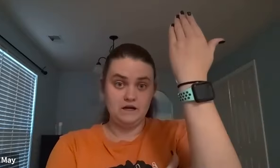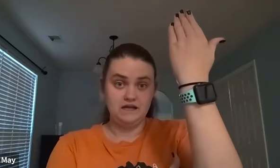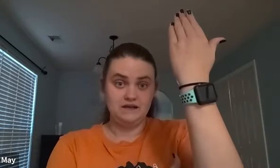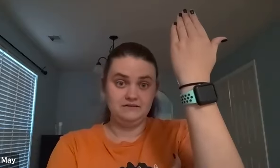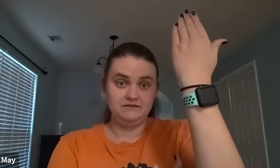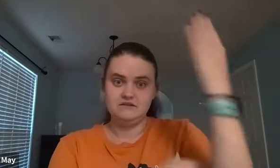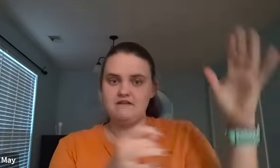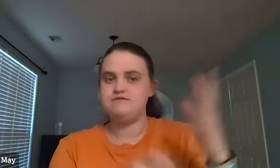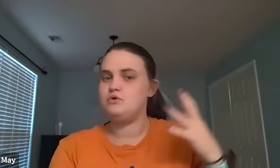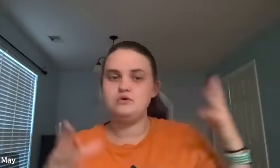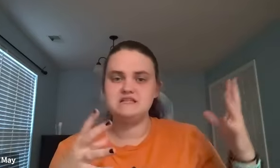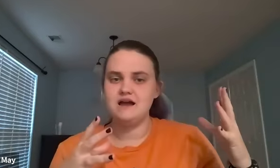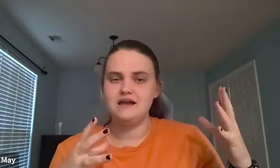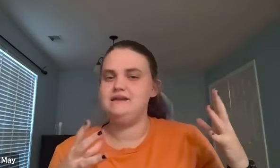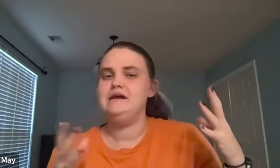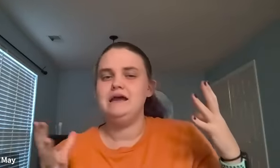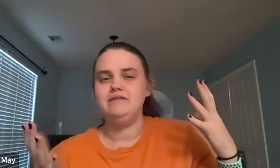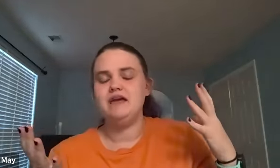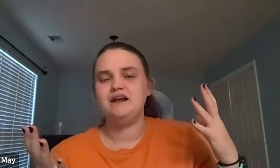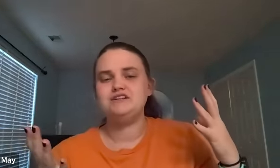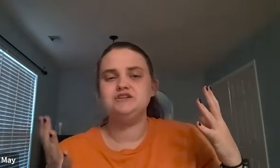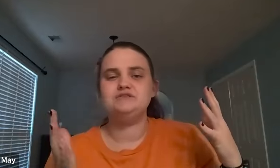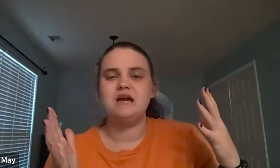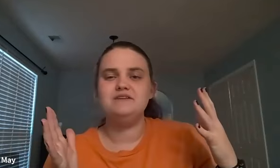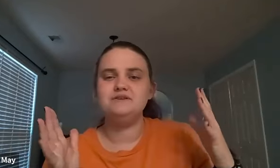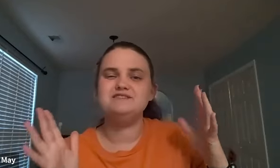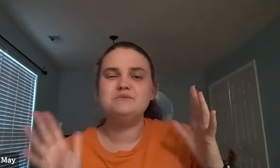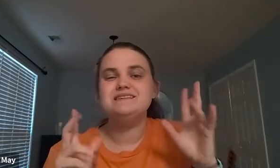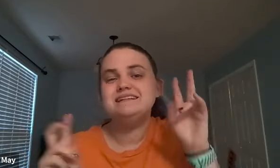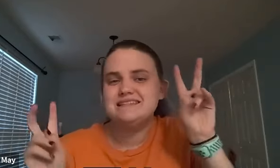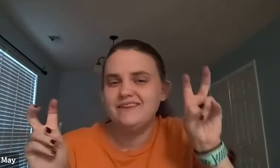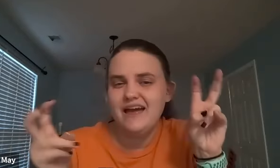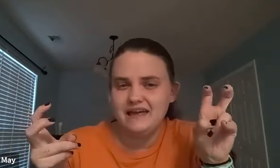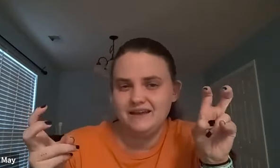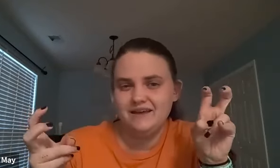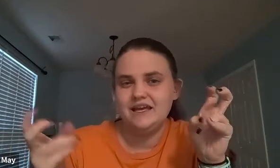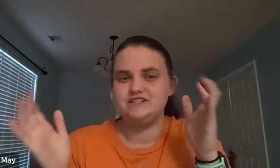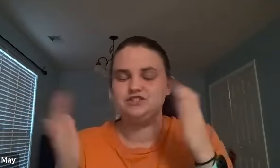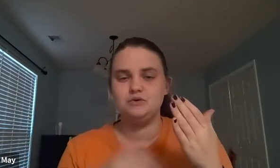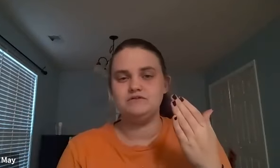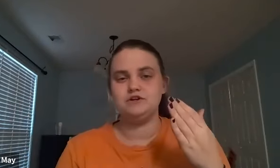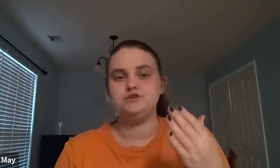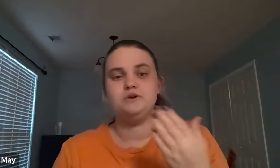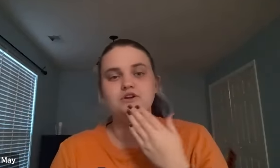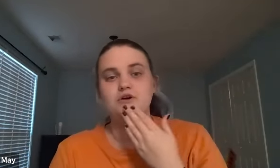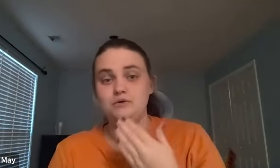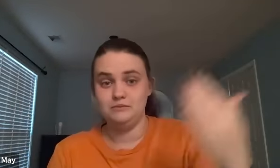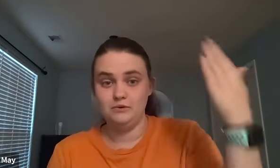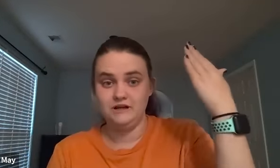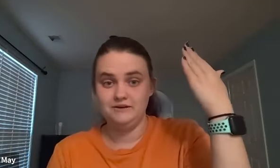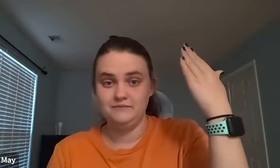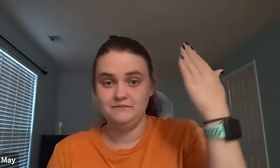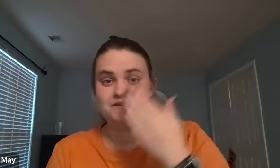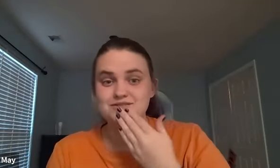morning, that full sign. They actually use kind of, it's almost like slang. It's a shortened version where you go, good morning,